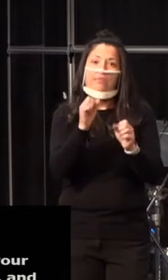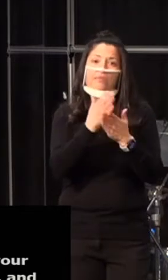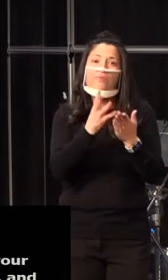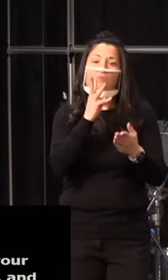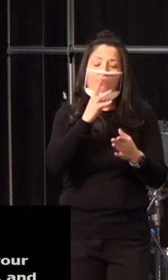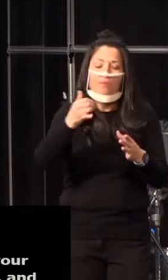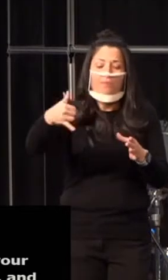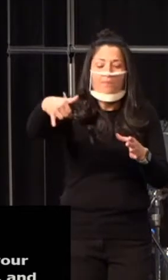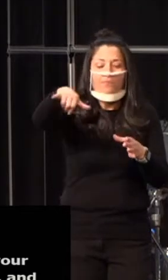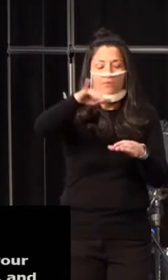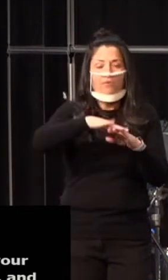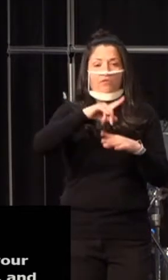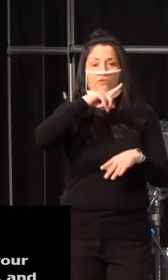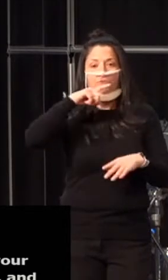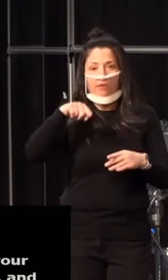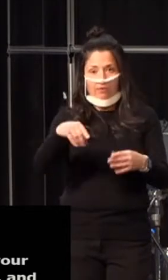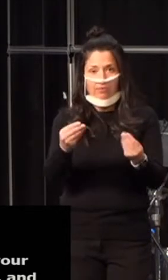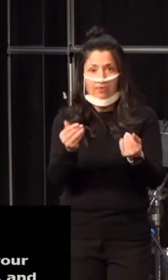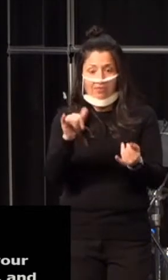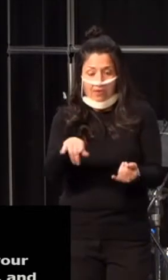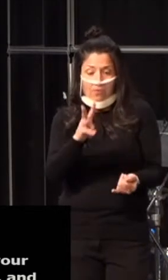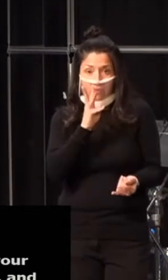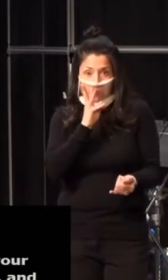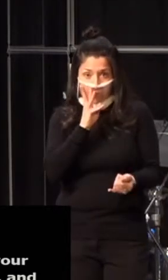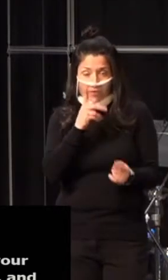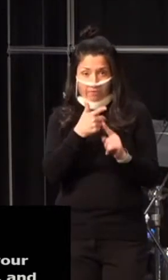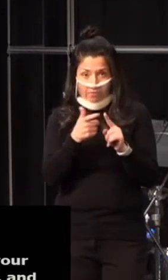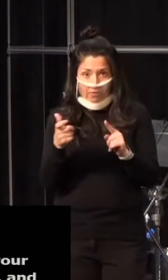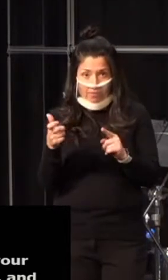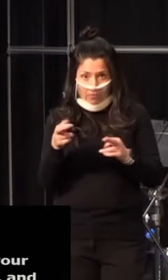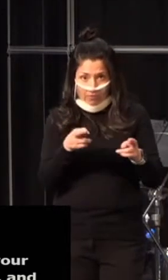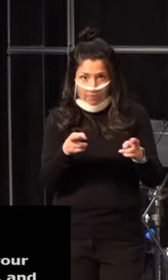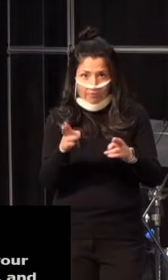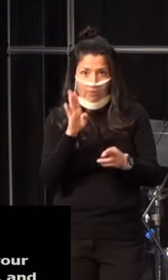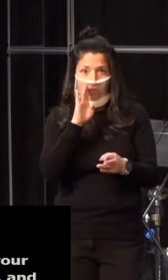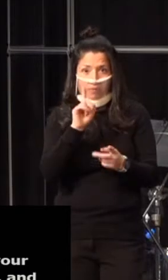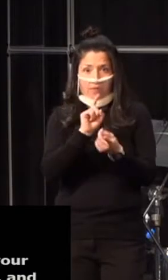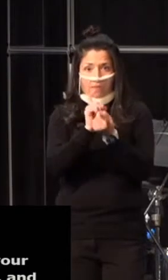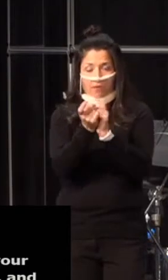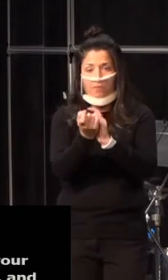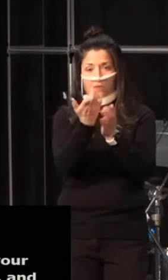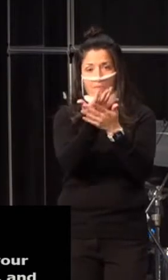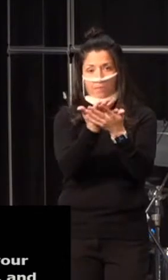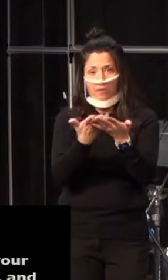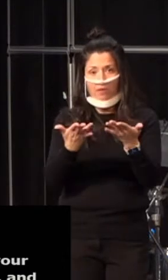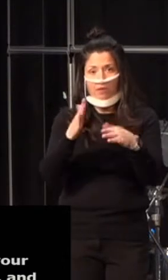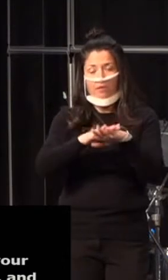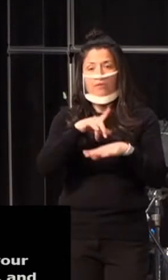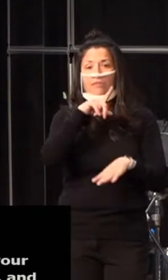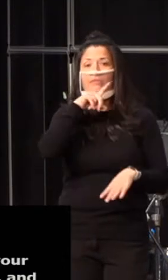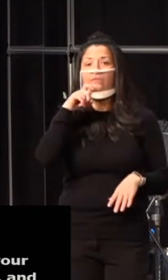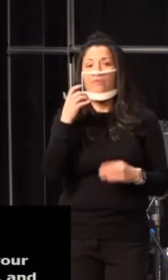and pour it on the dry ground. And the water which you take from the Nile will become blood on dry ground.